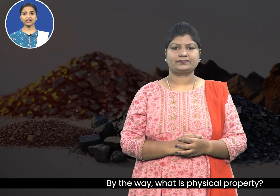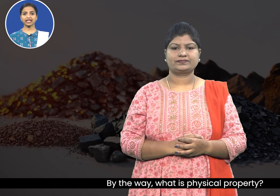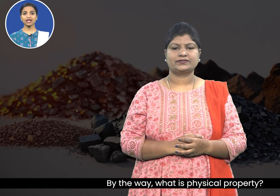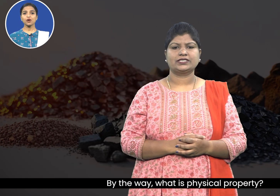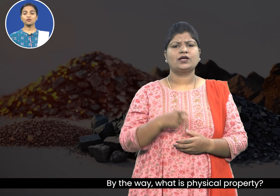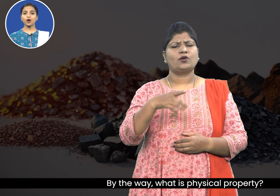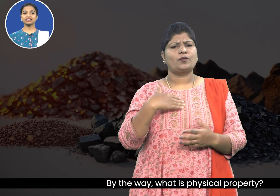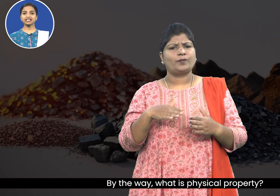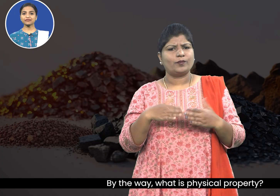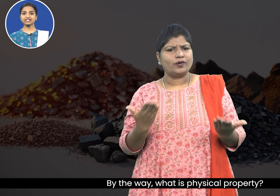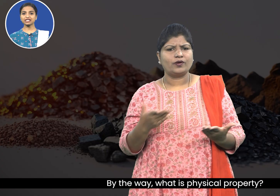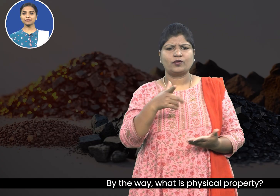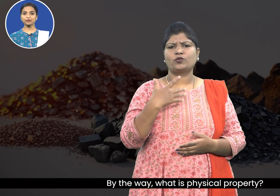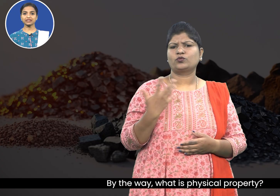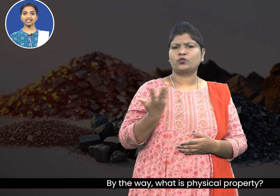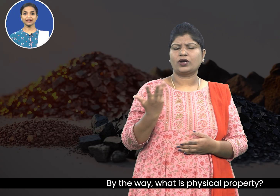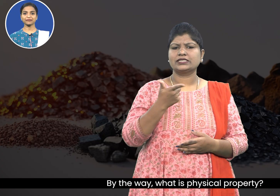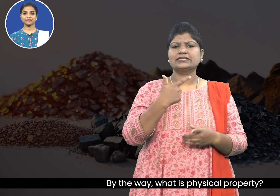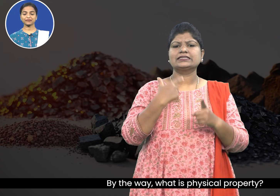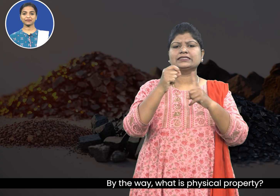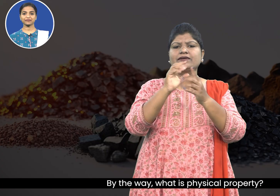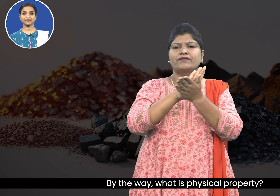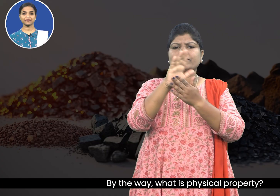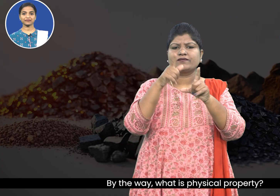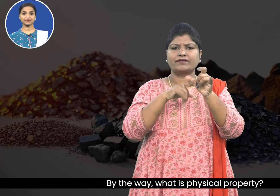By the way, what is physical property?